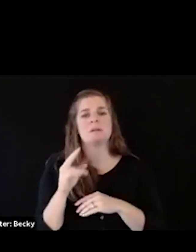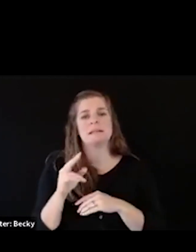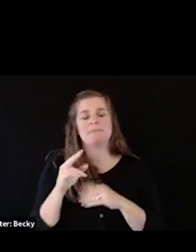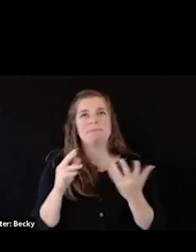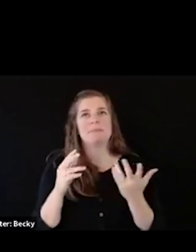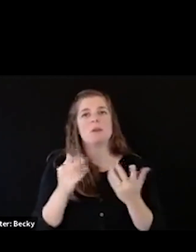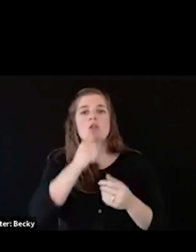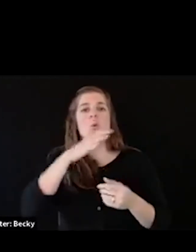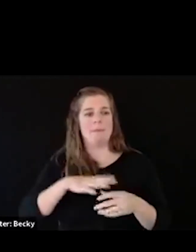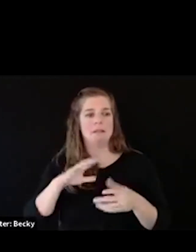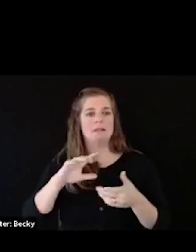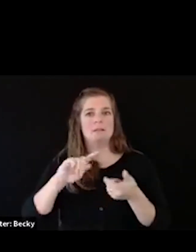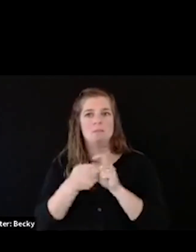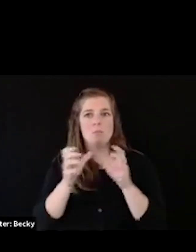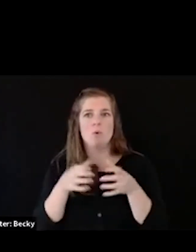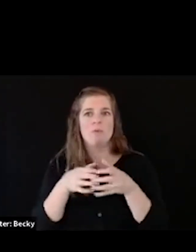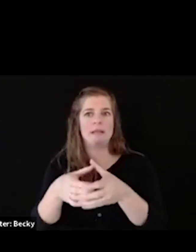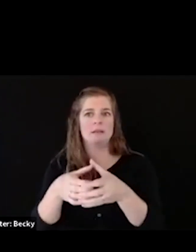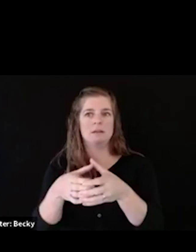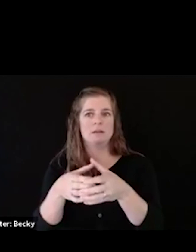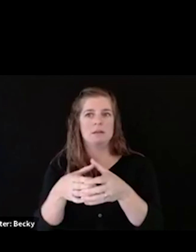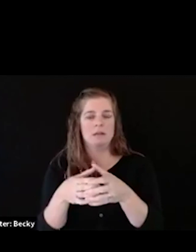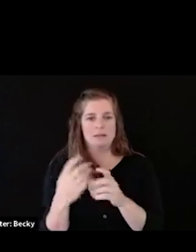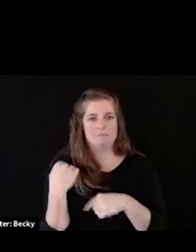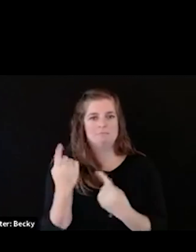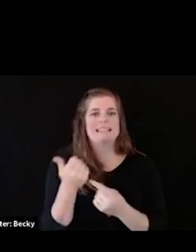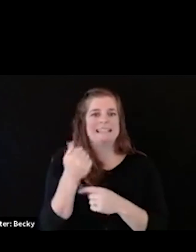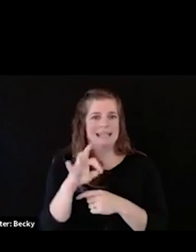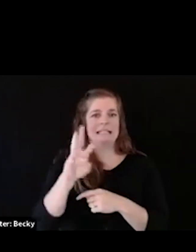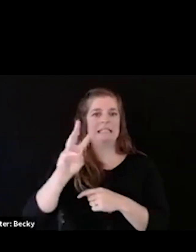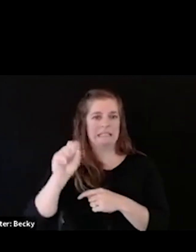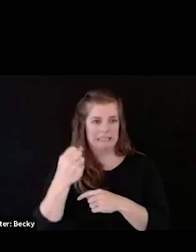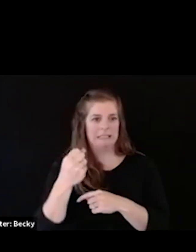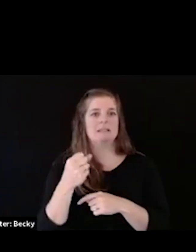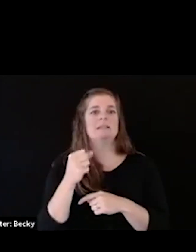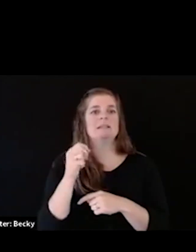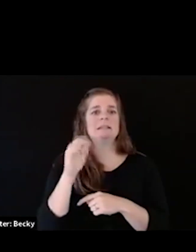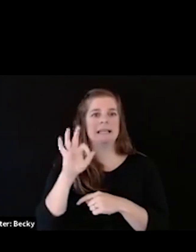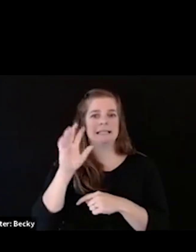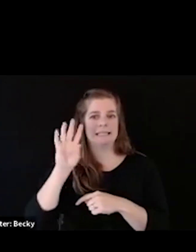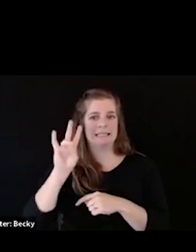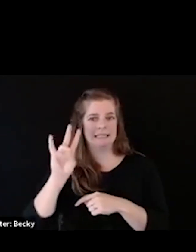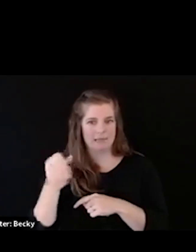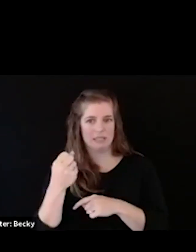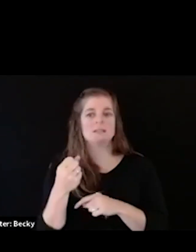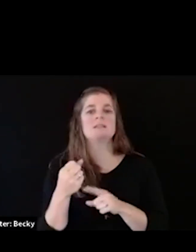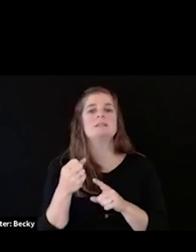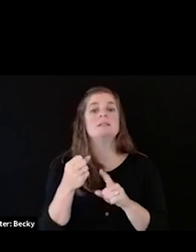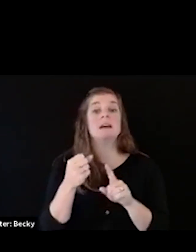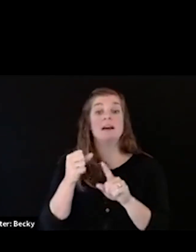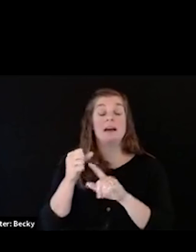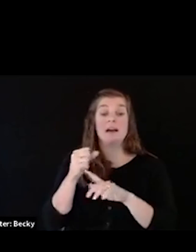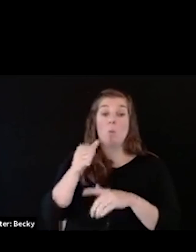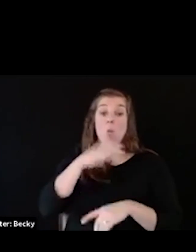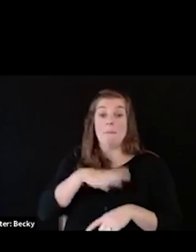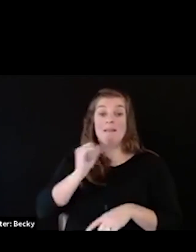was sparked in the late 1960s, early 1970s, was women's experience on the progressive side of the house, on the left, women